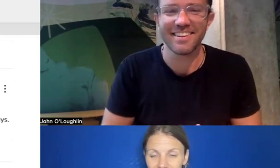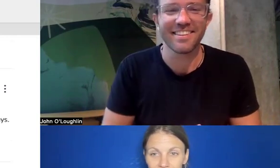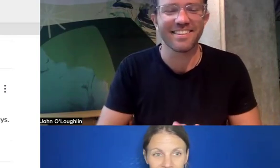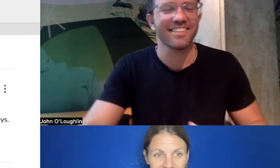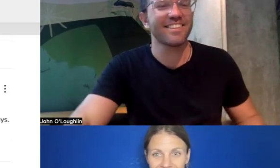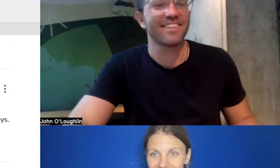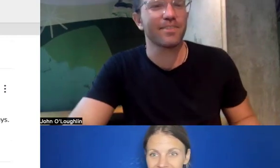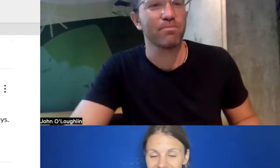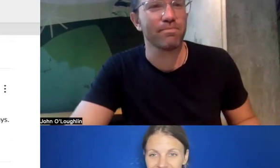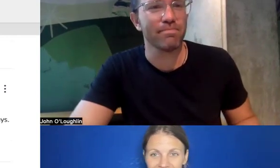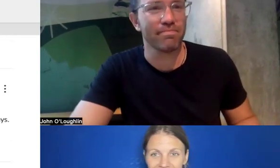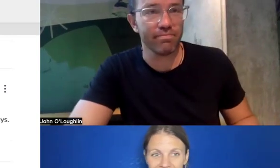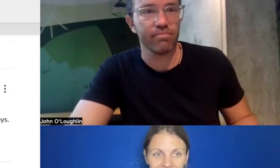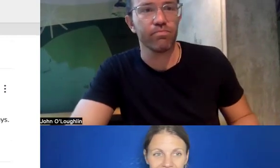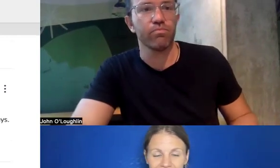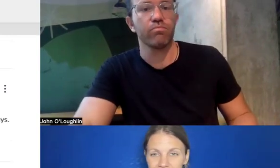I'm impressed.